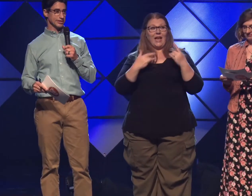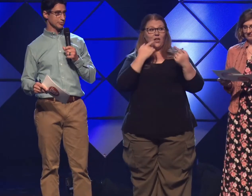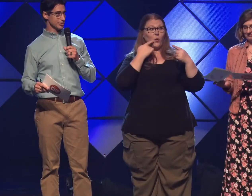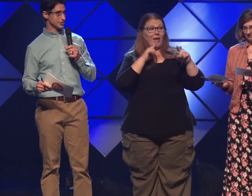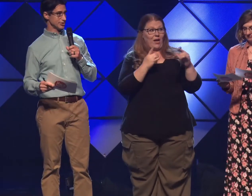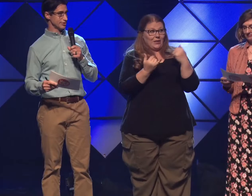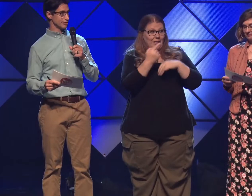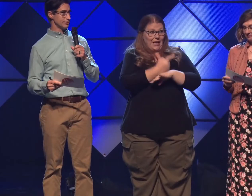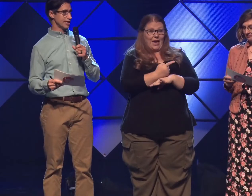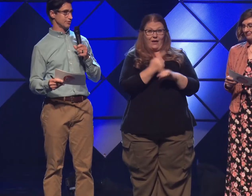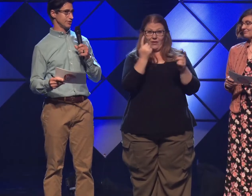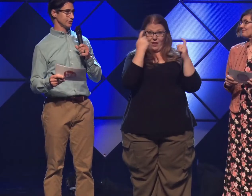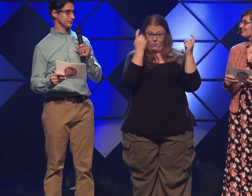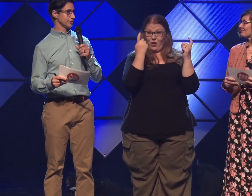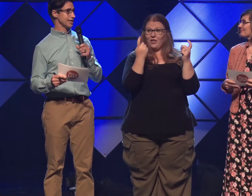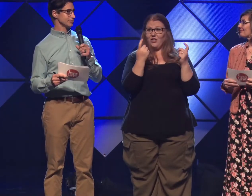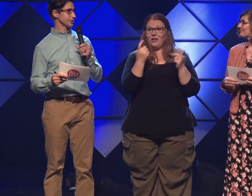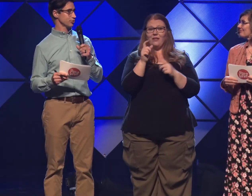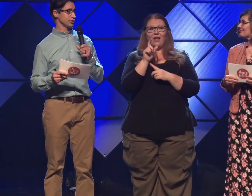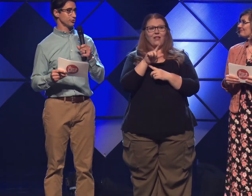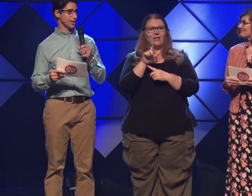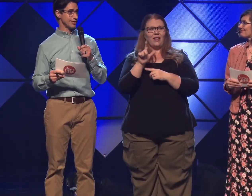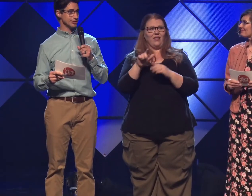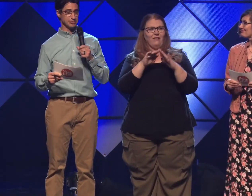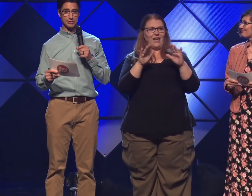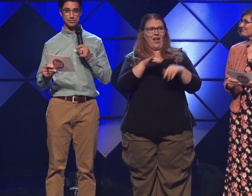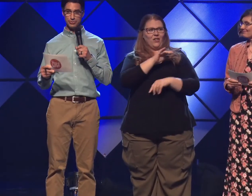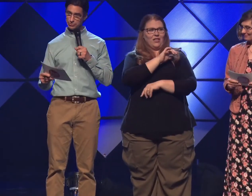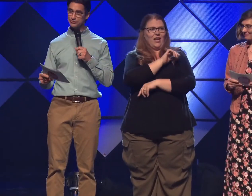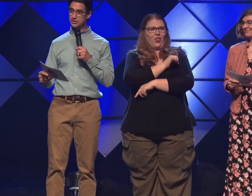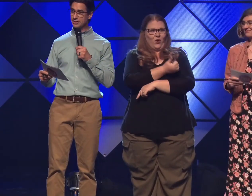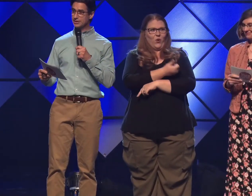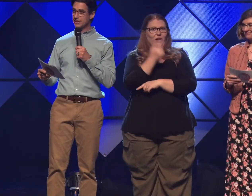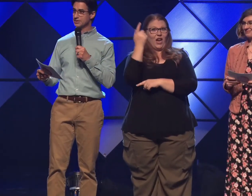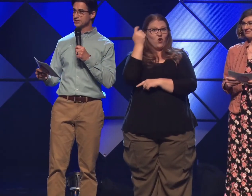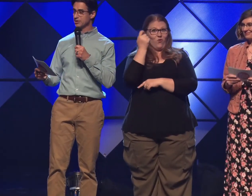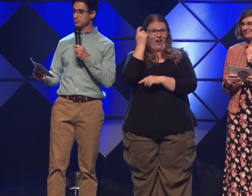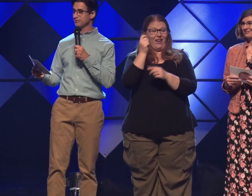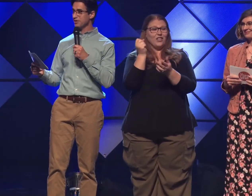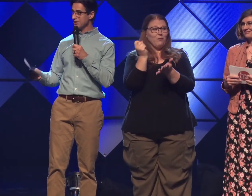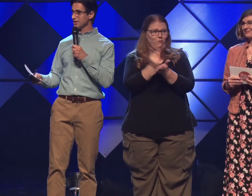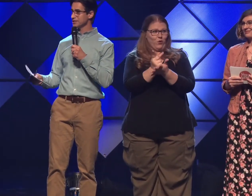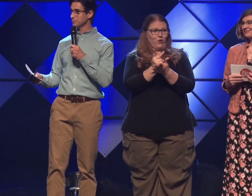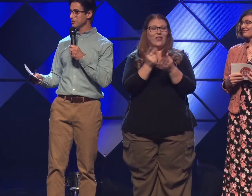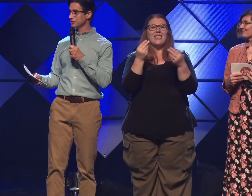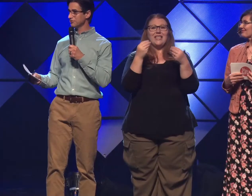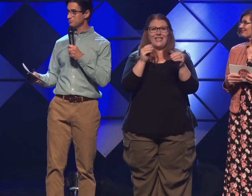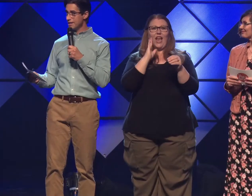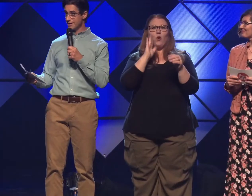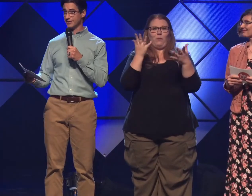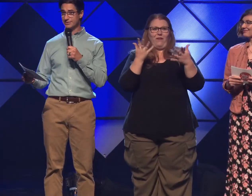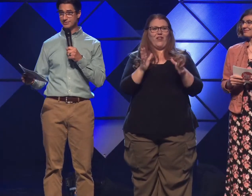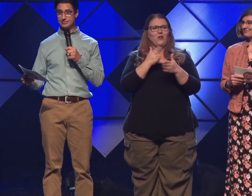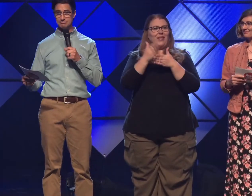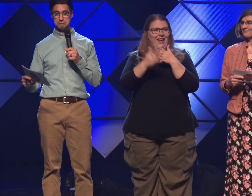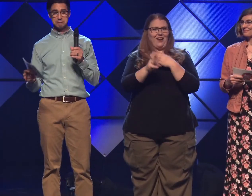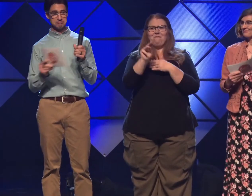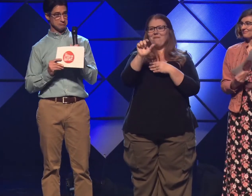of celebration that the Loveland Housing Authority grant has been approved, and the sale will be finalized by the end of